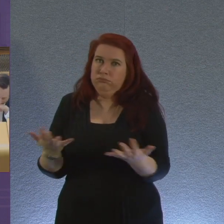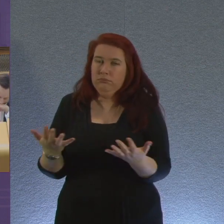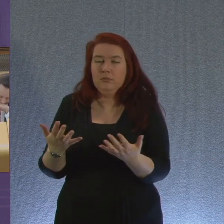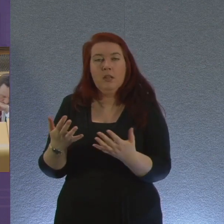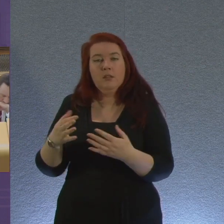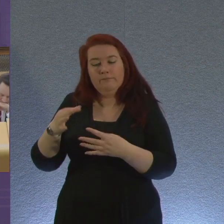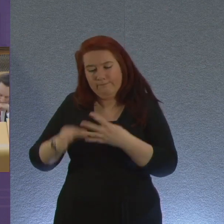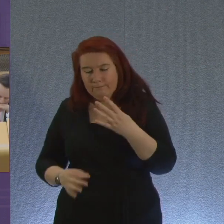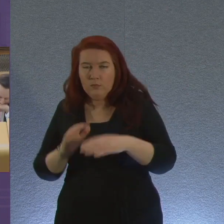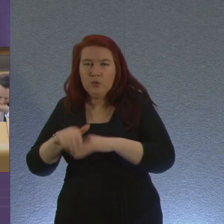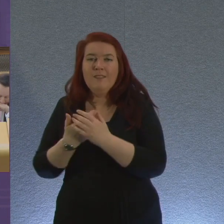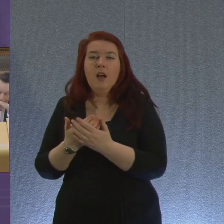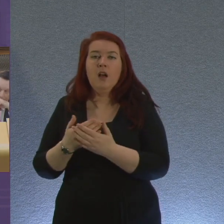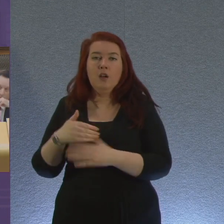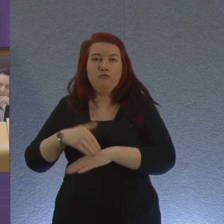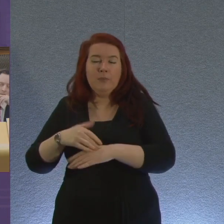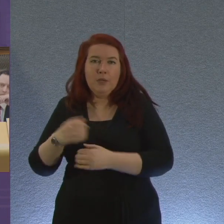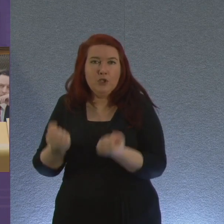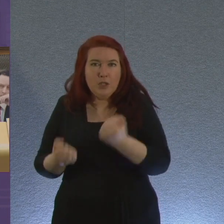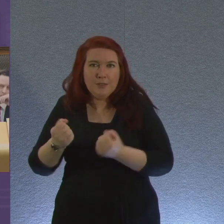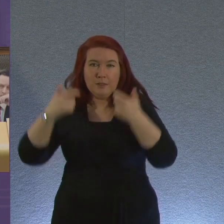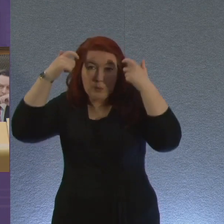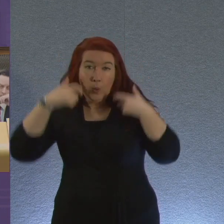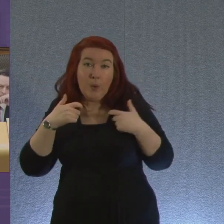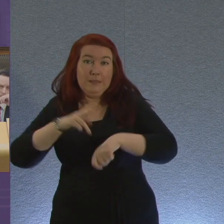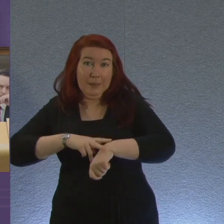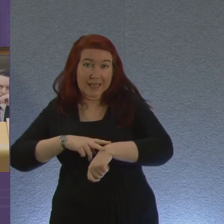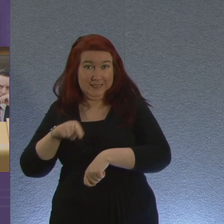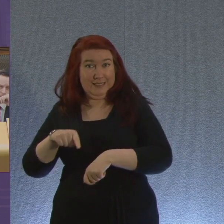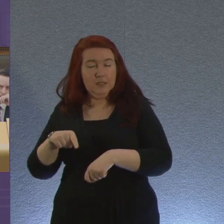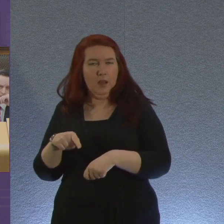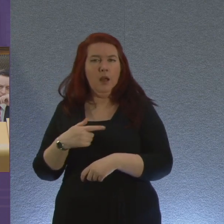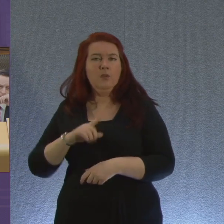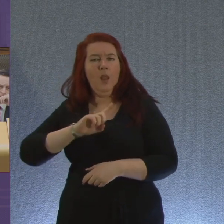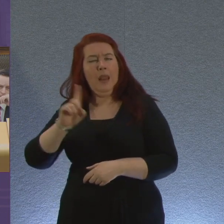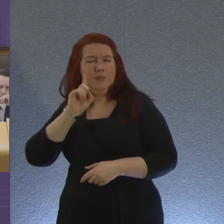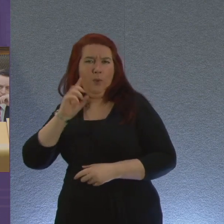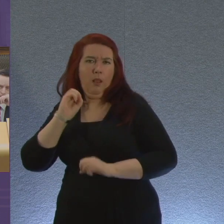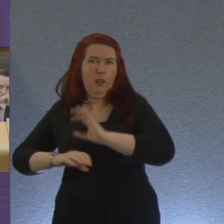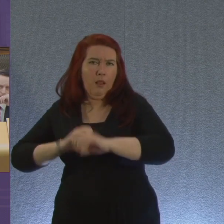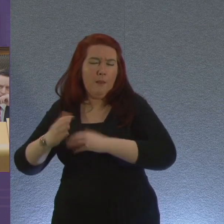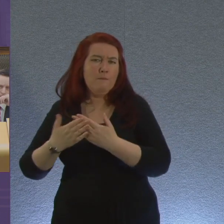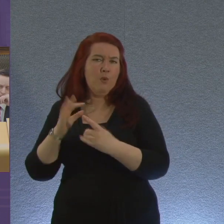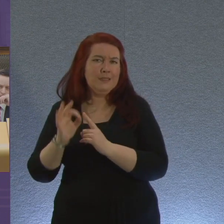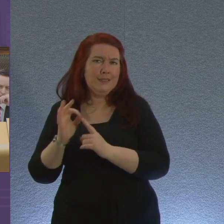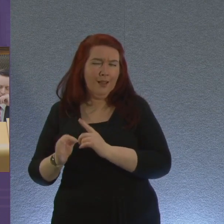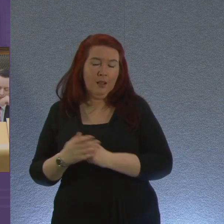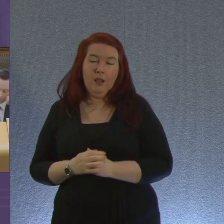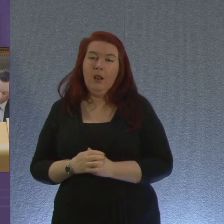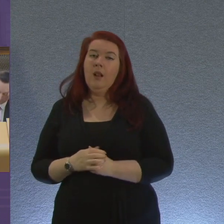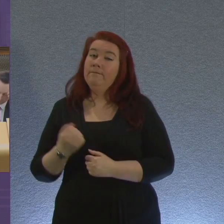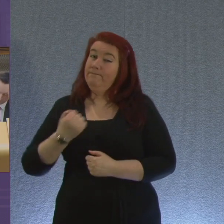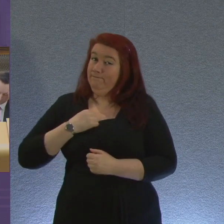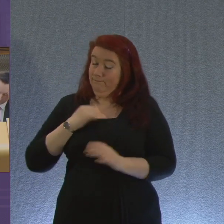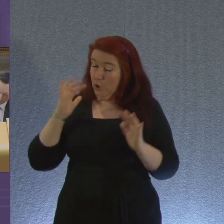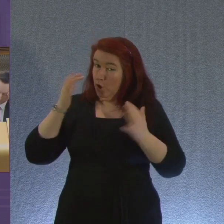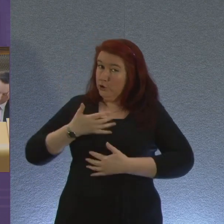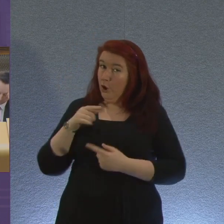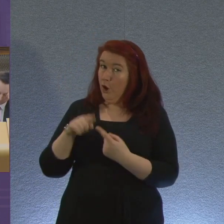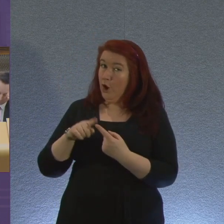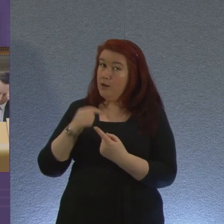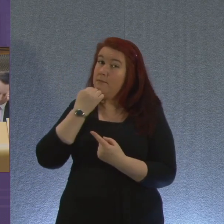system, and my colleague Liam Kerr will comment more on this in detail later in the debate. The major area of concern we had was